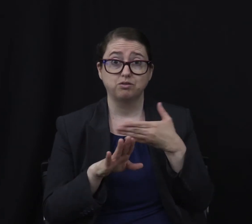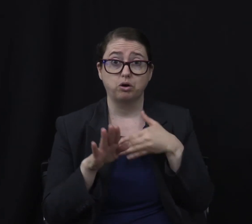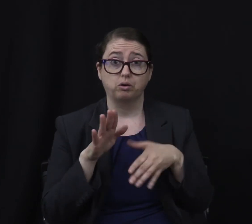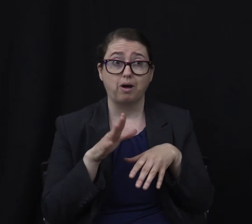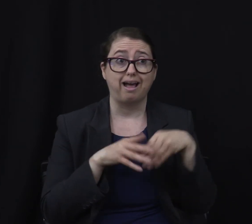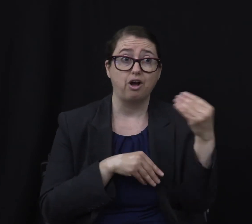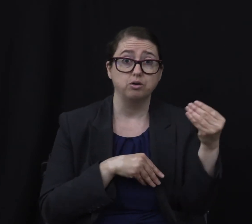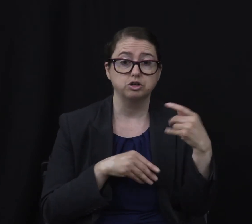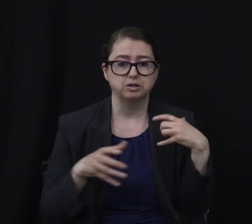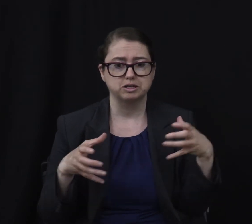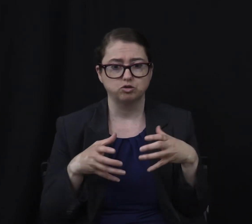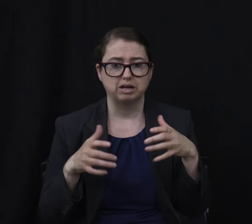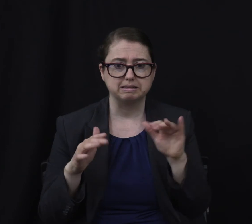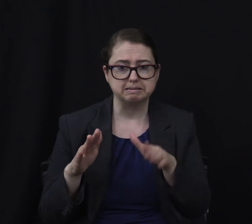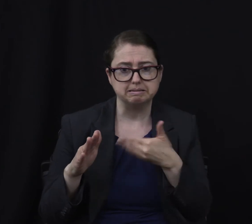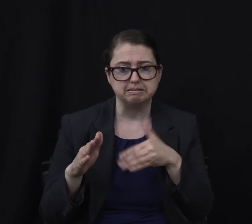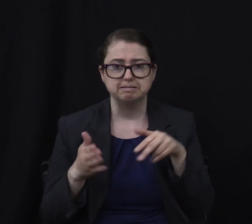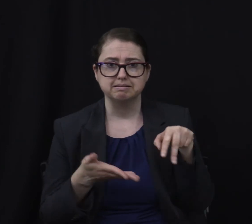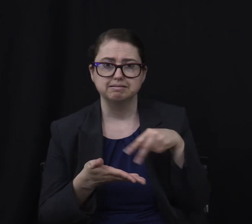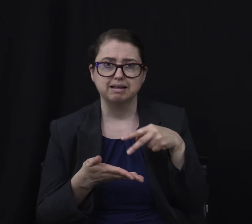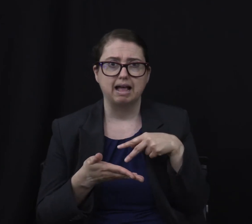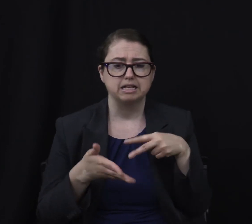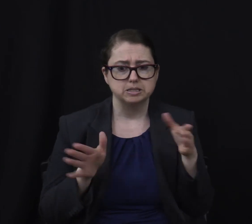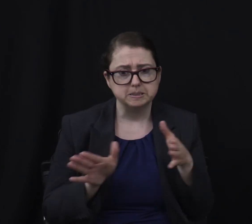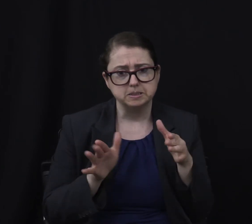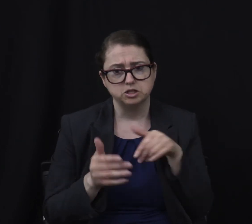magazines, right? That's not exactly what they were doing here.